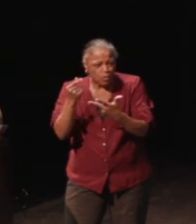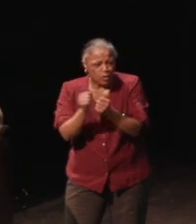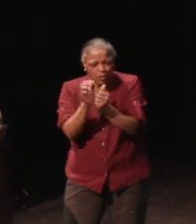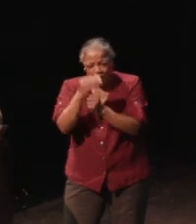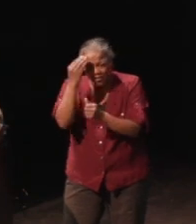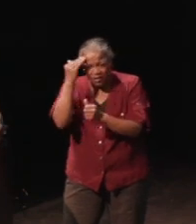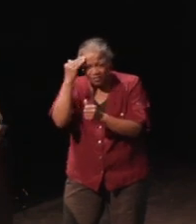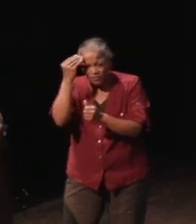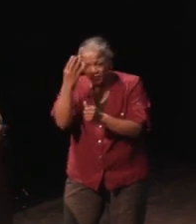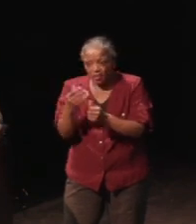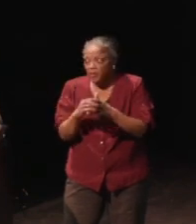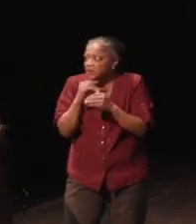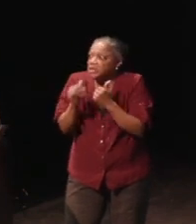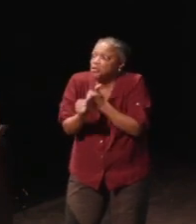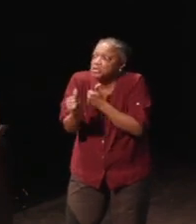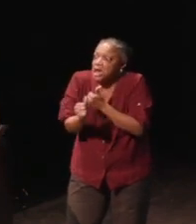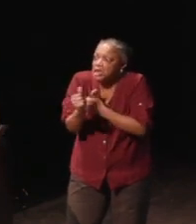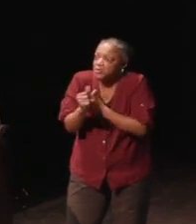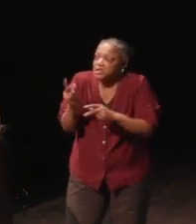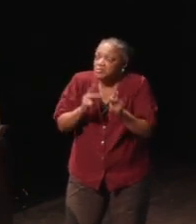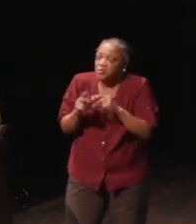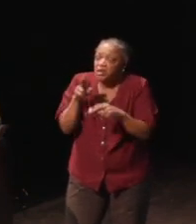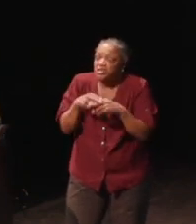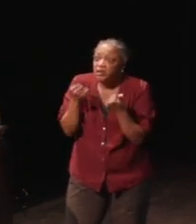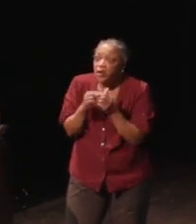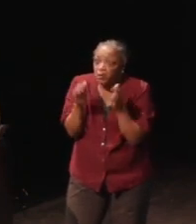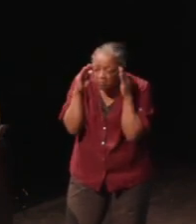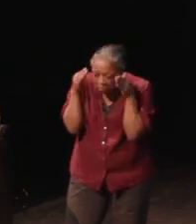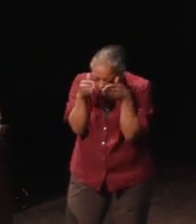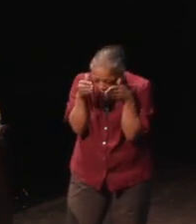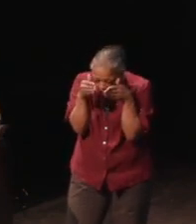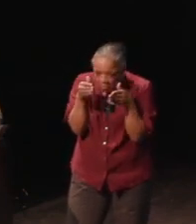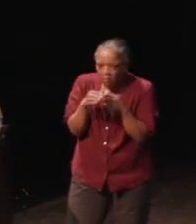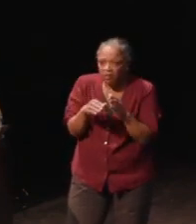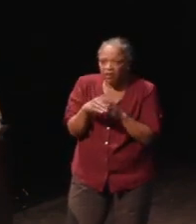be, oh, it's dangerous, everyone's just going to sit in their room, and the